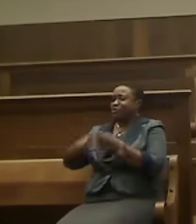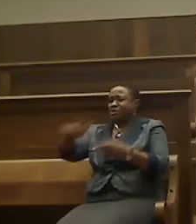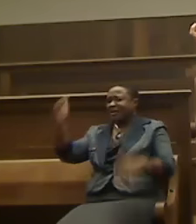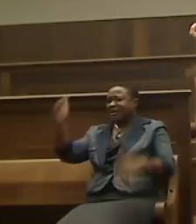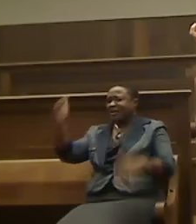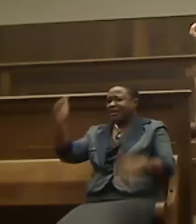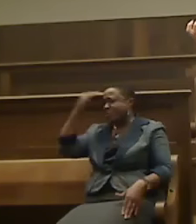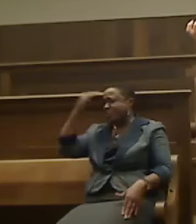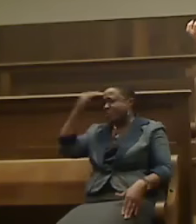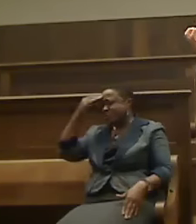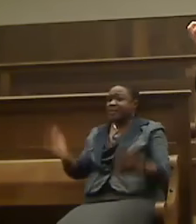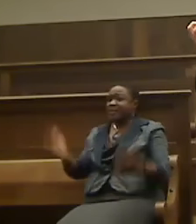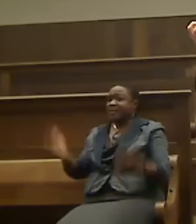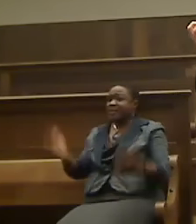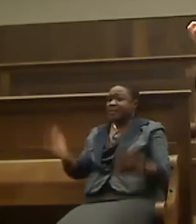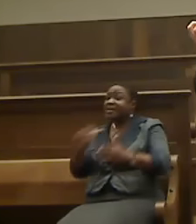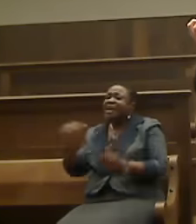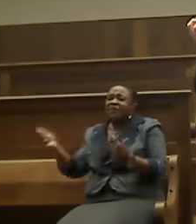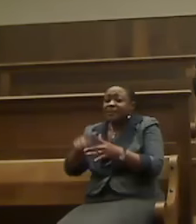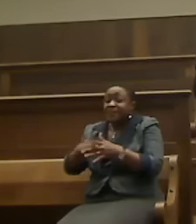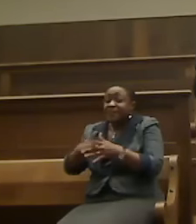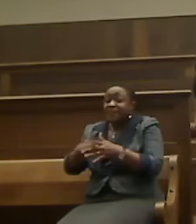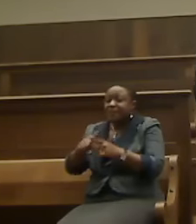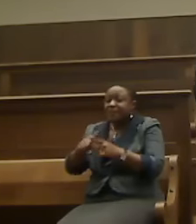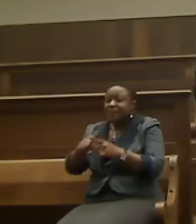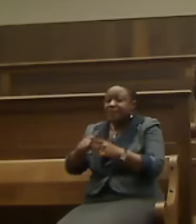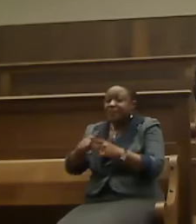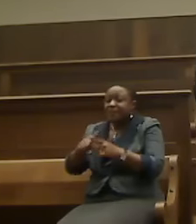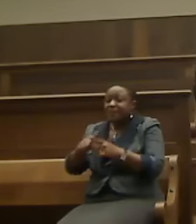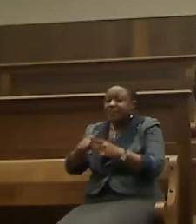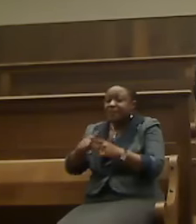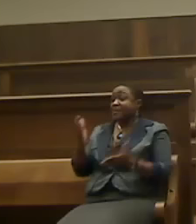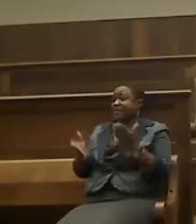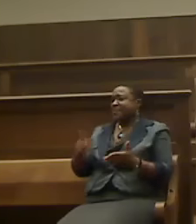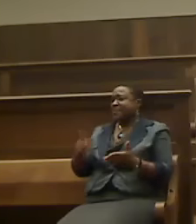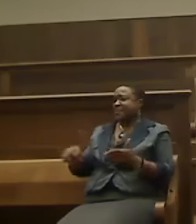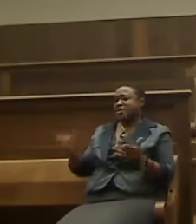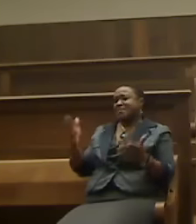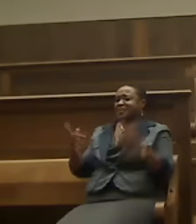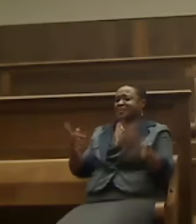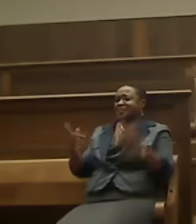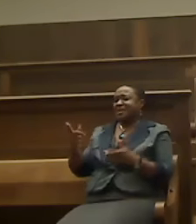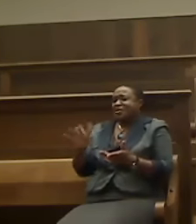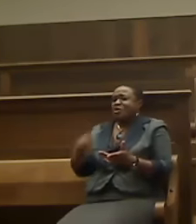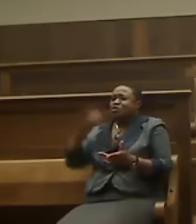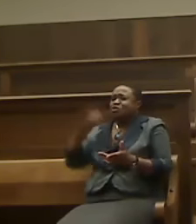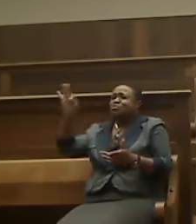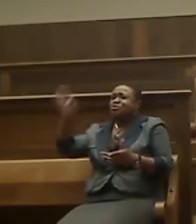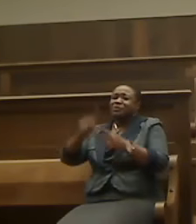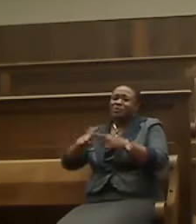now you are. People may say to me, oh, you're just speaking to the choir. I say,